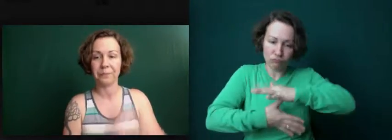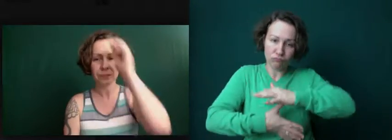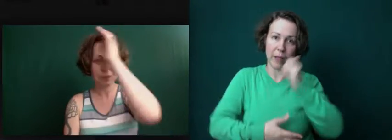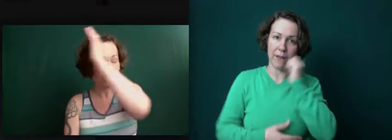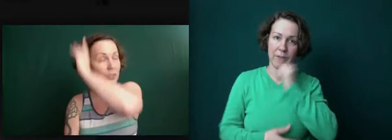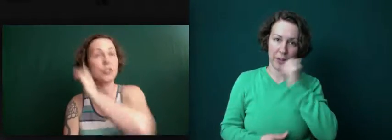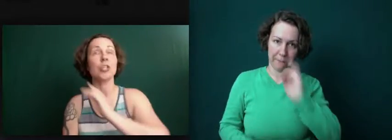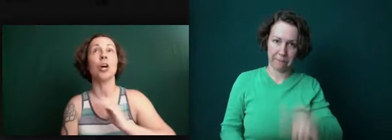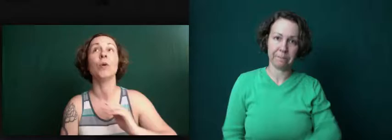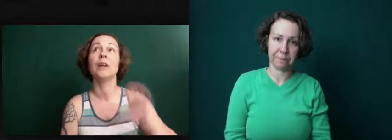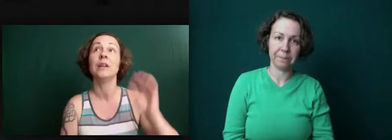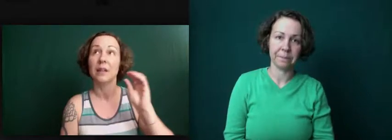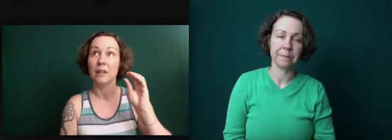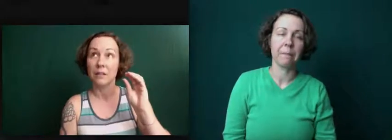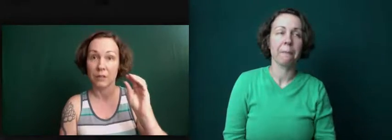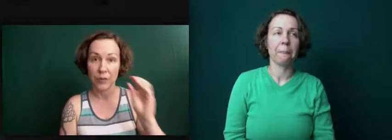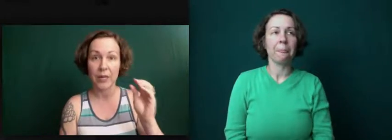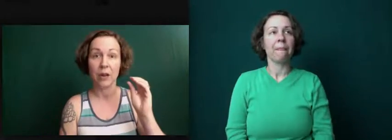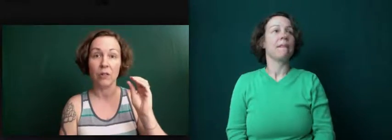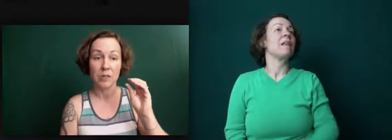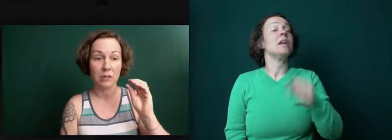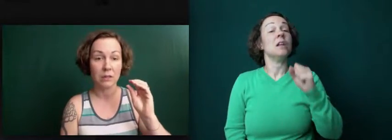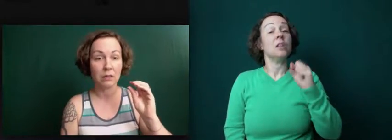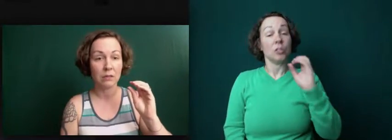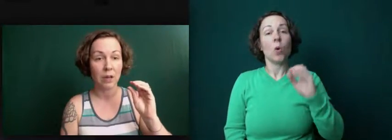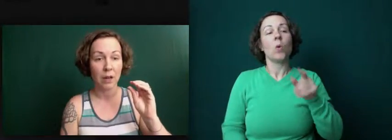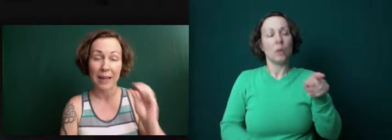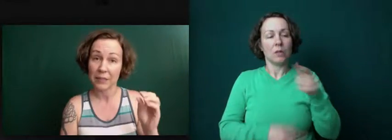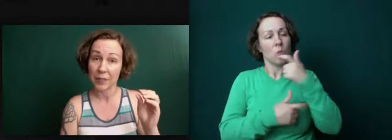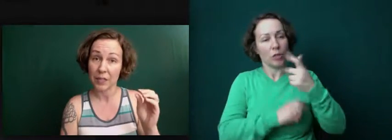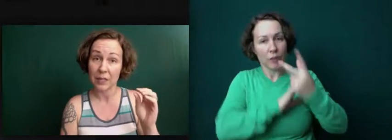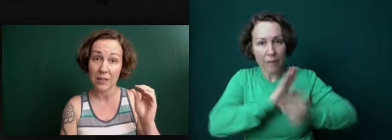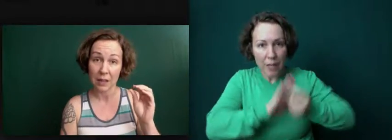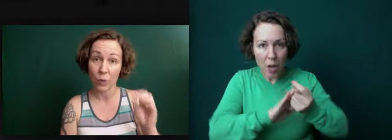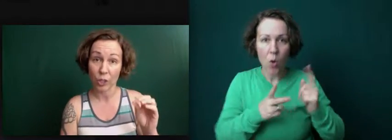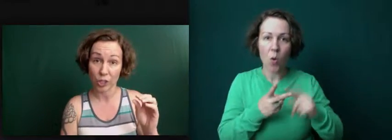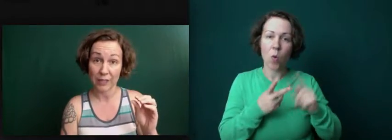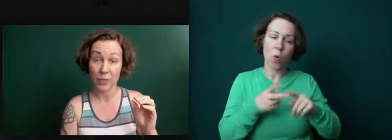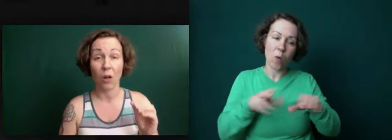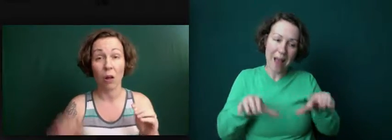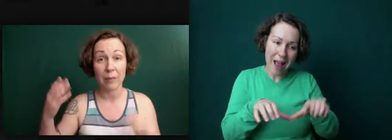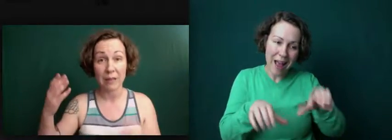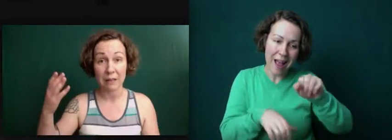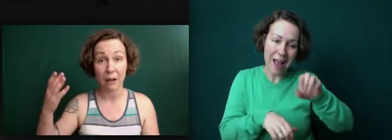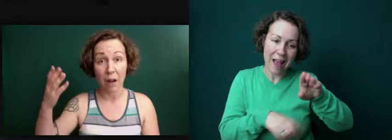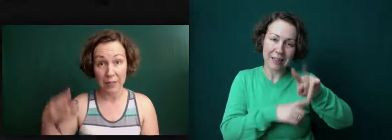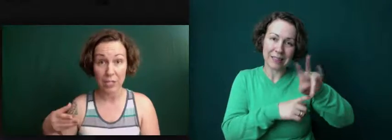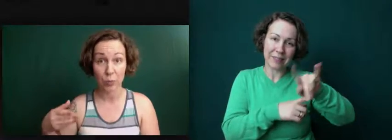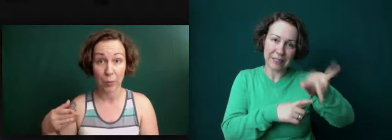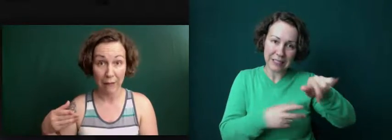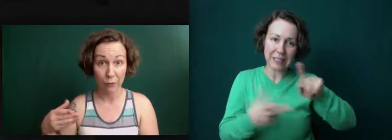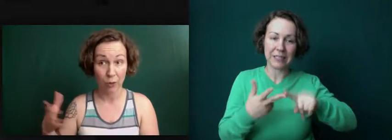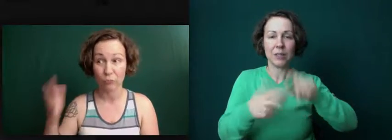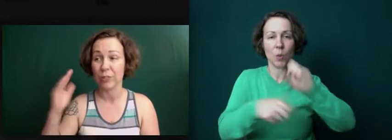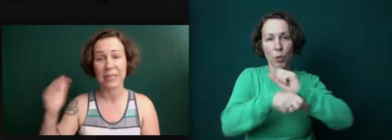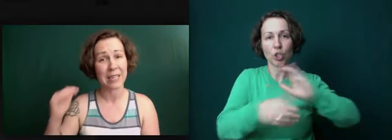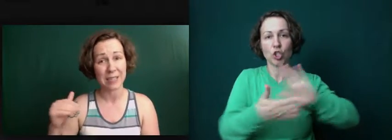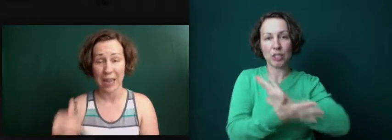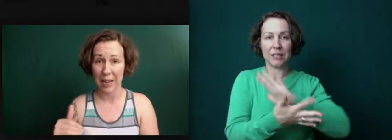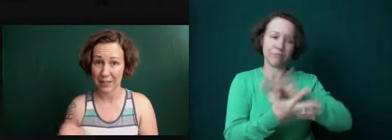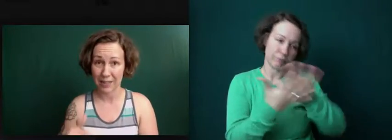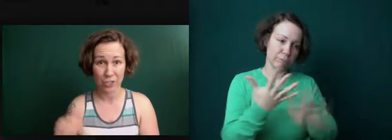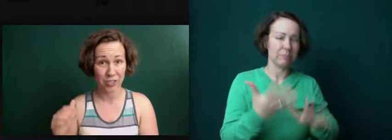goal. So, videos, activities, and worksheets will all be on the Teachable platform,